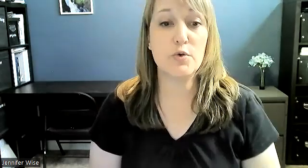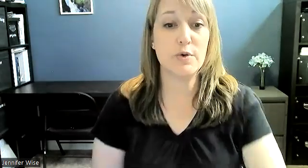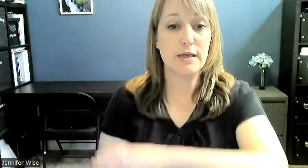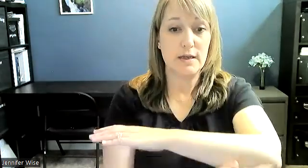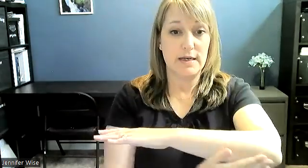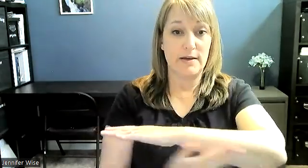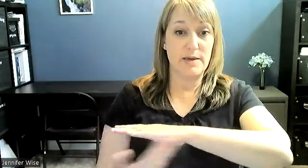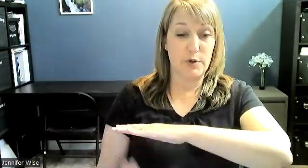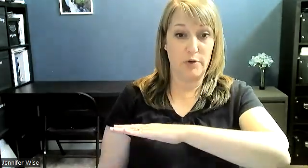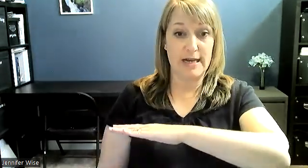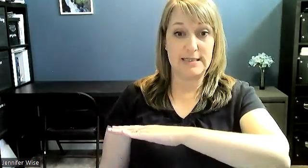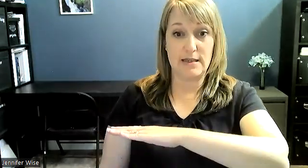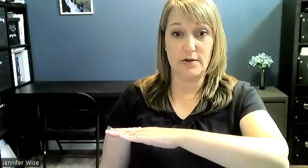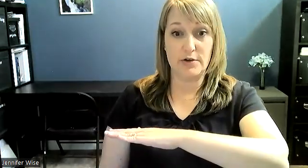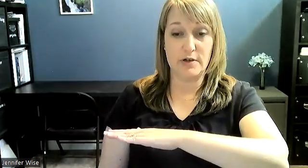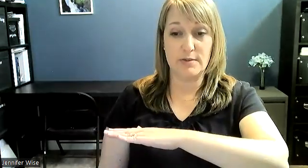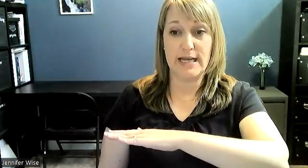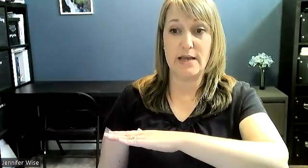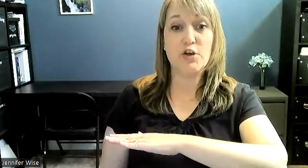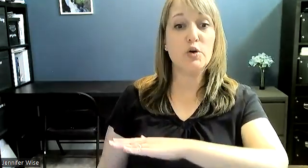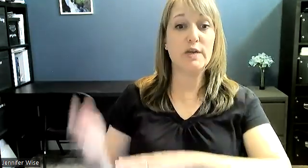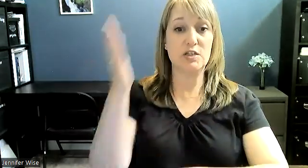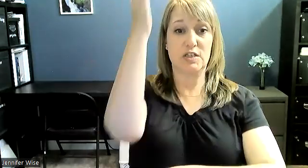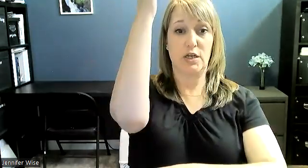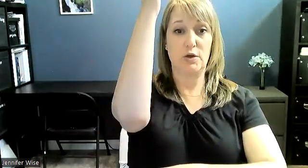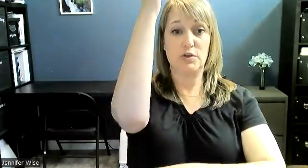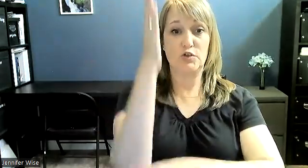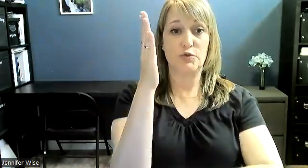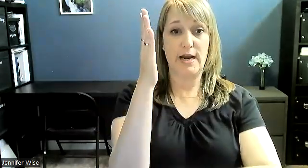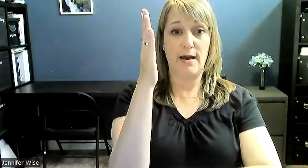Noon, now keep your horizon there on your non-dominant hand. Noon is just going to go straight